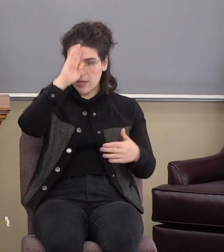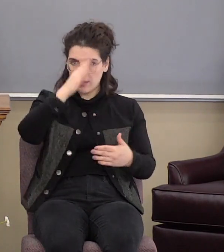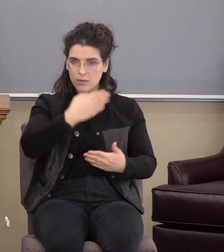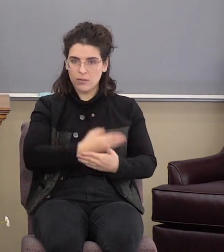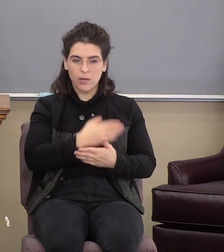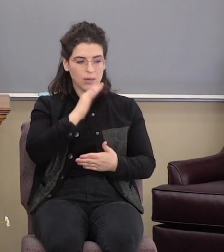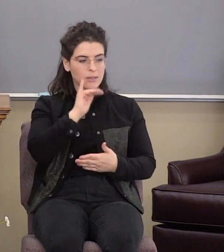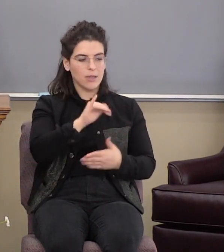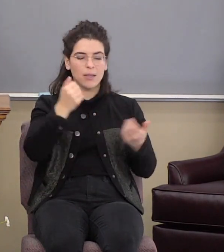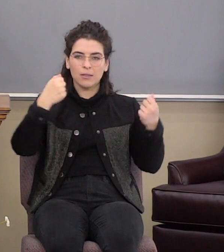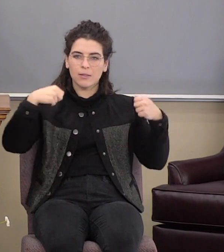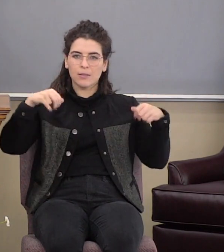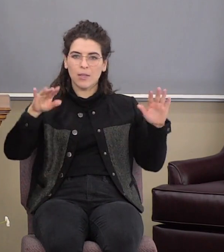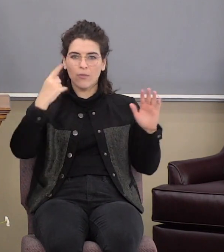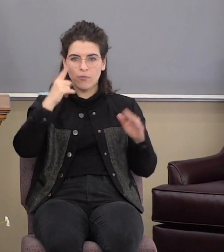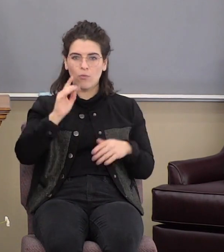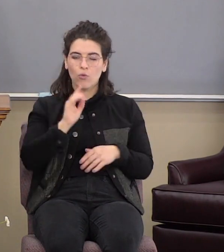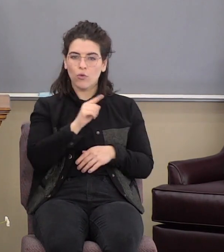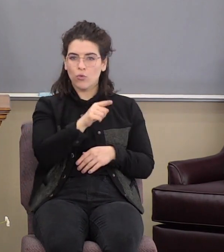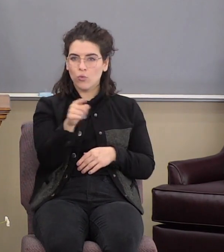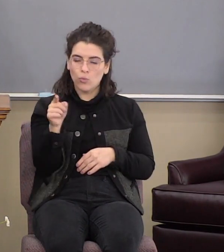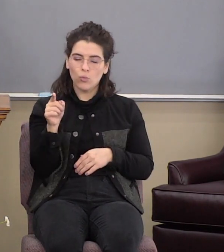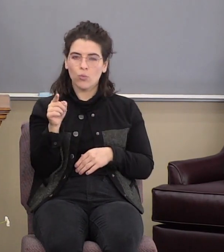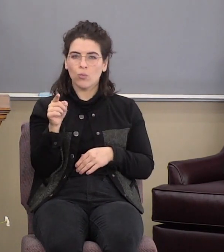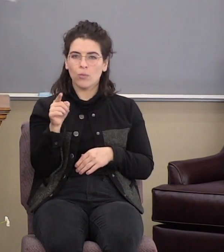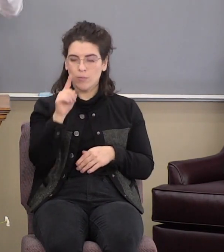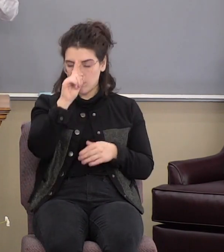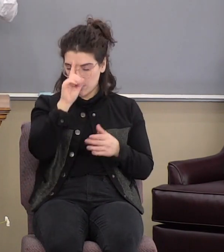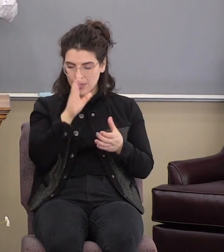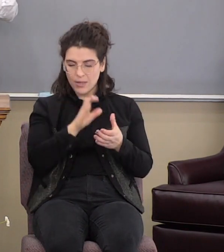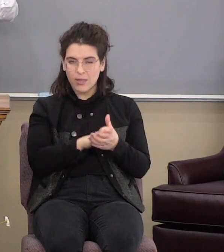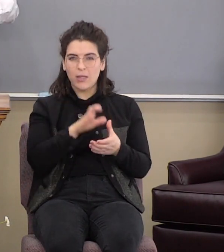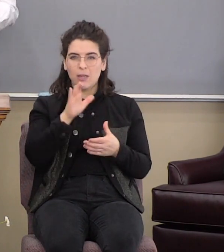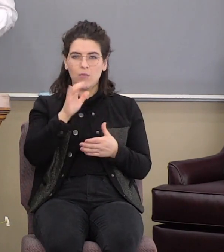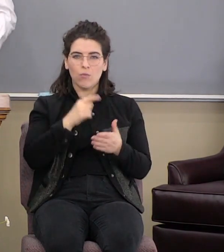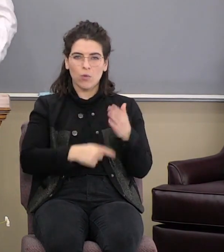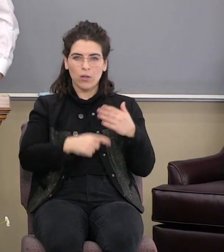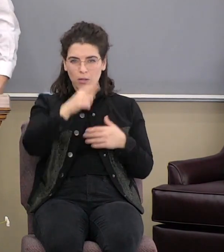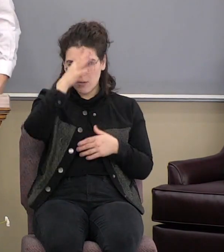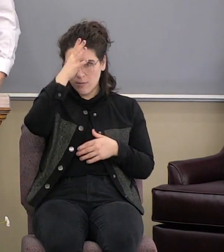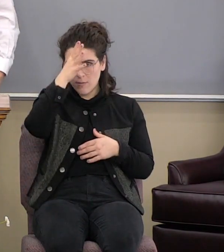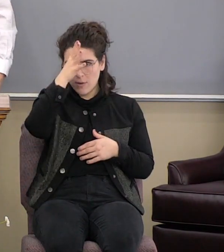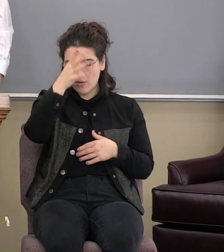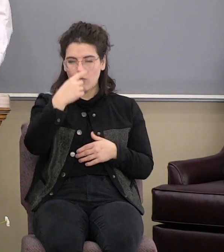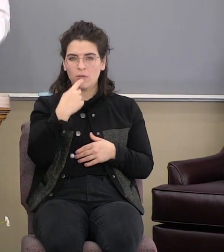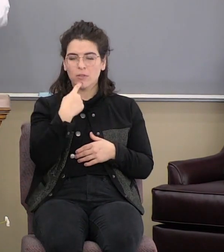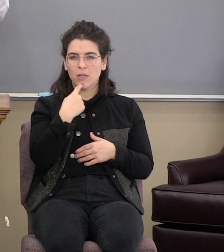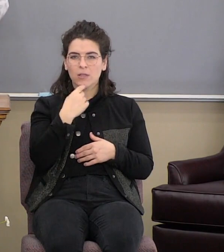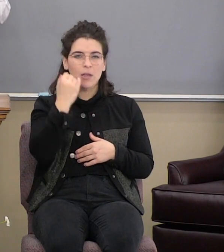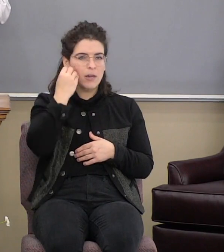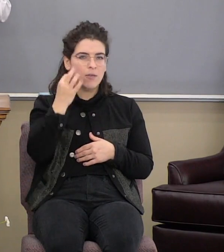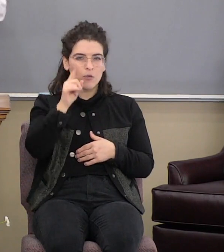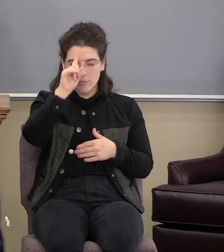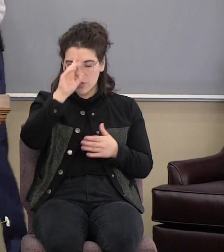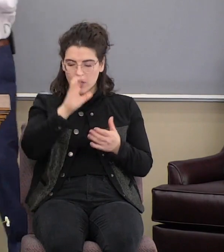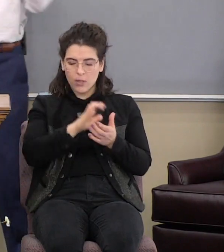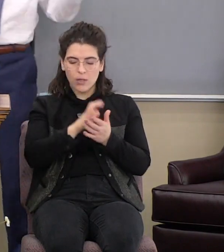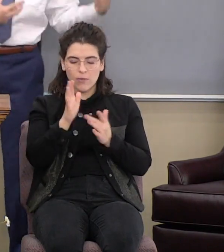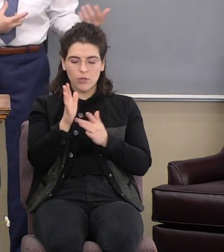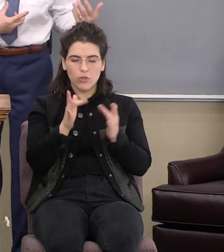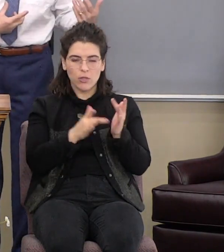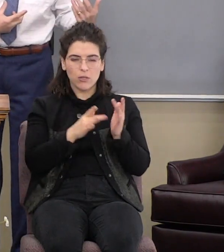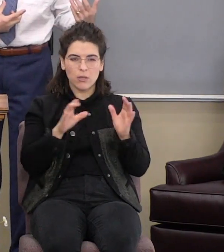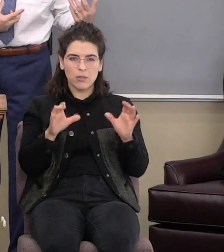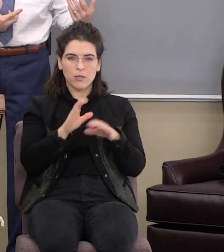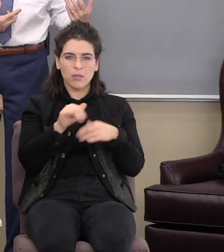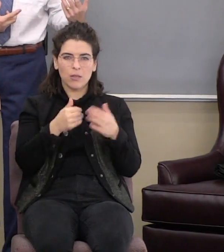that sacrifice for you, believe what the Father says. And if you believe Jesus did that all for me,